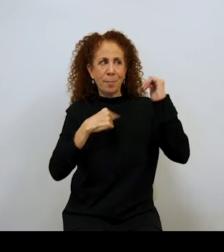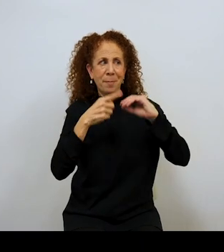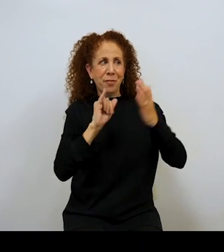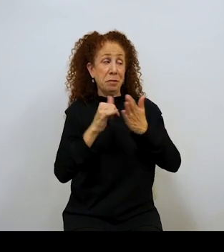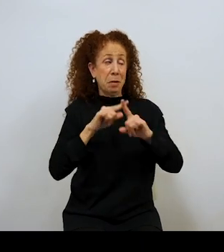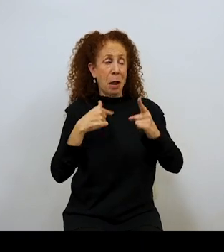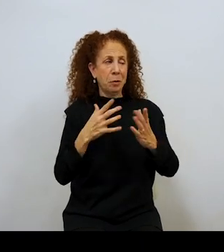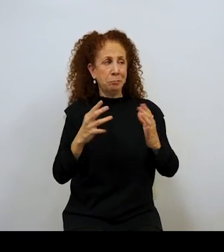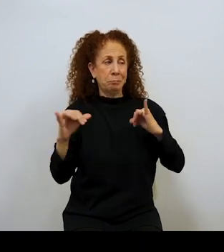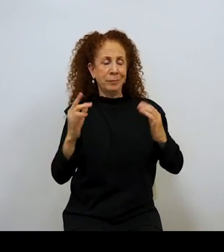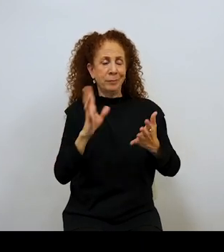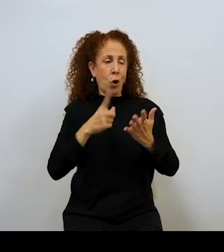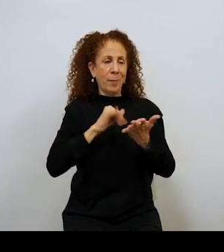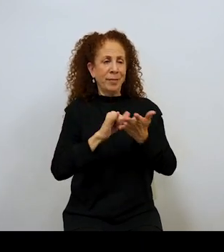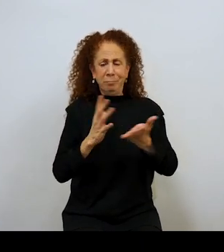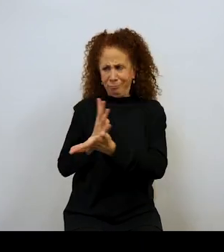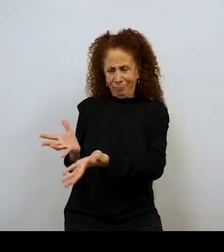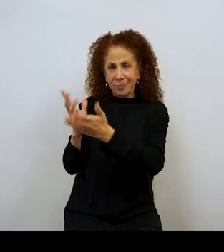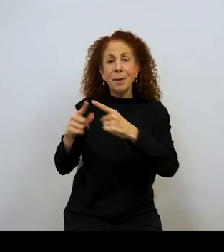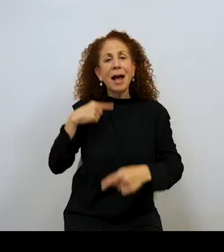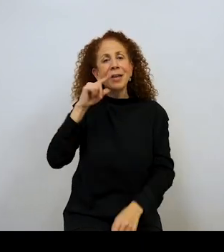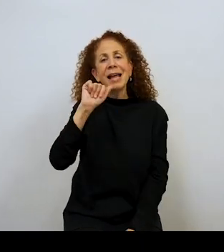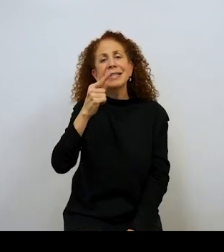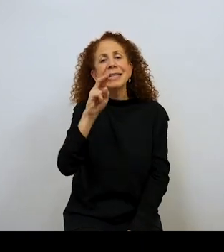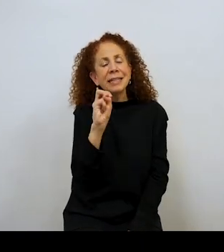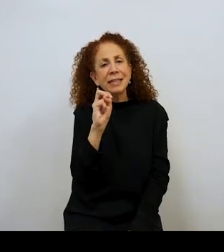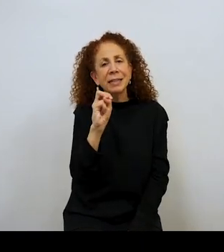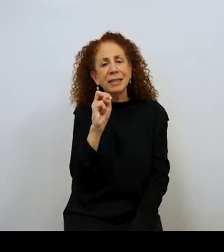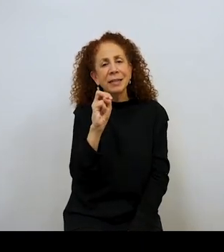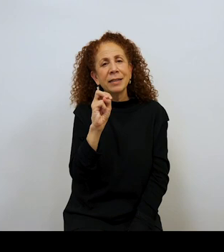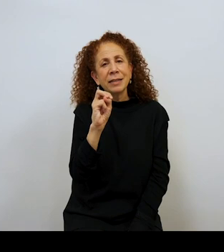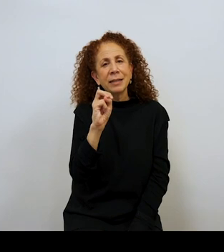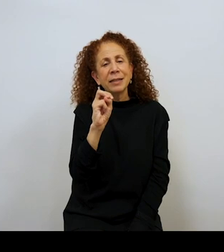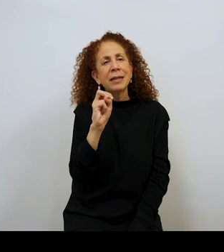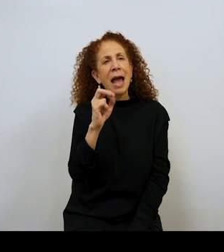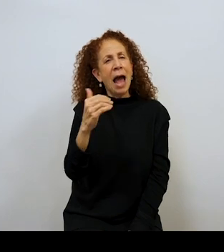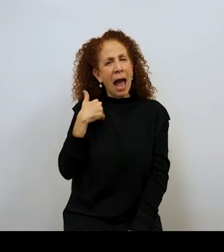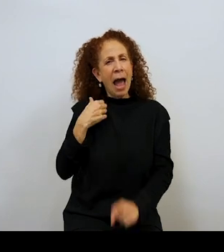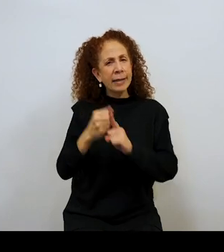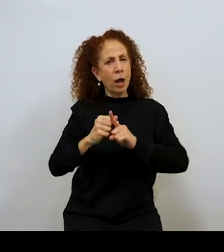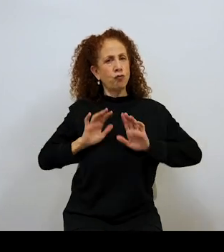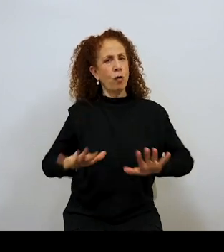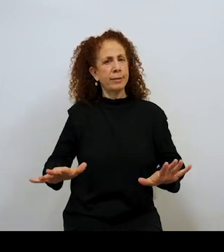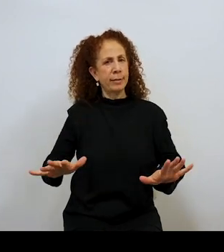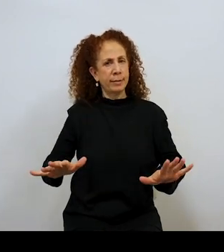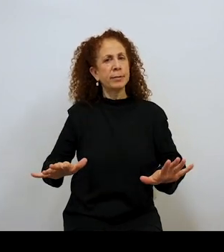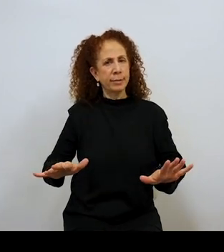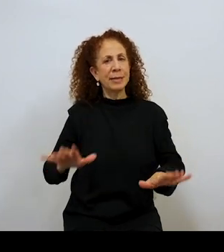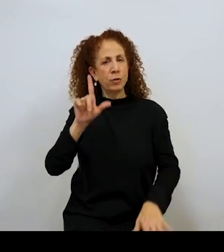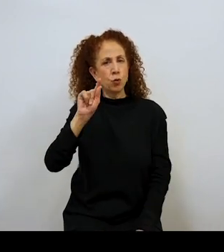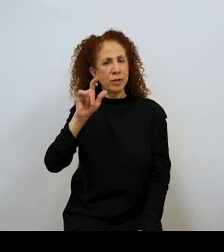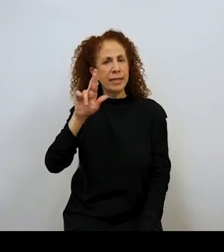off for a while. I think Antigone has a particular resonance in the 20th